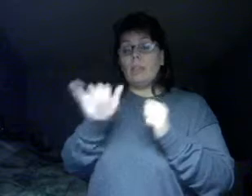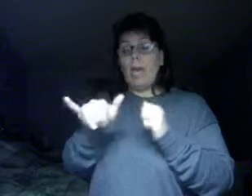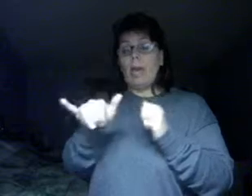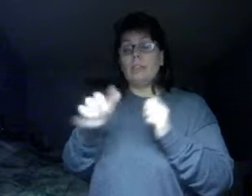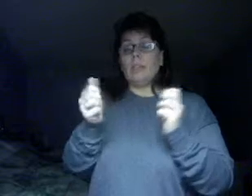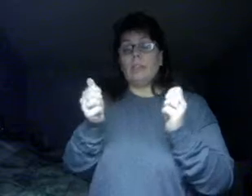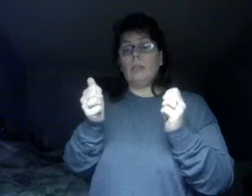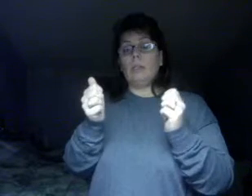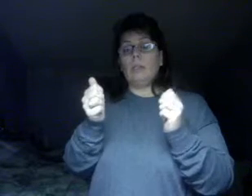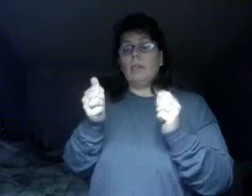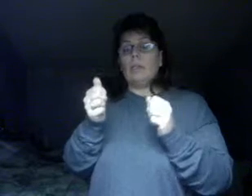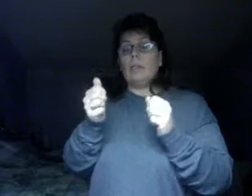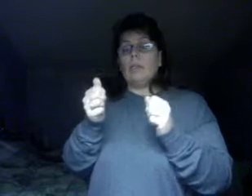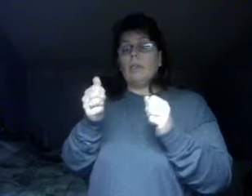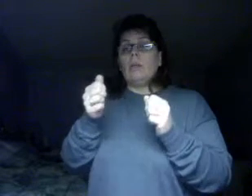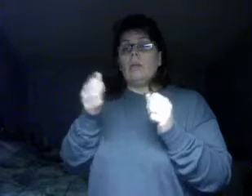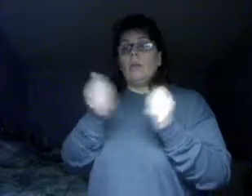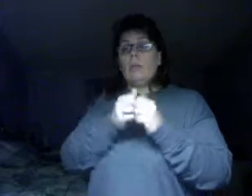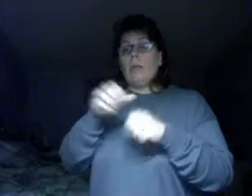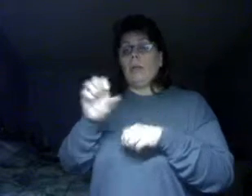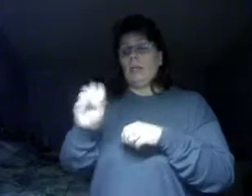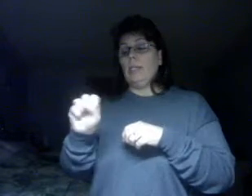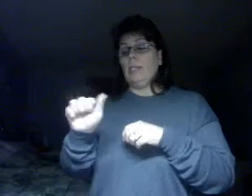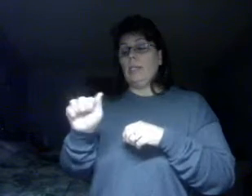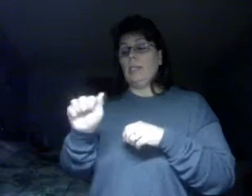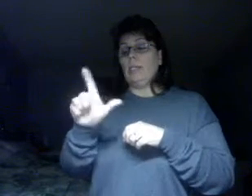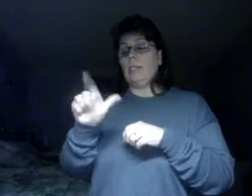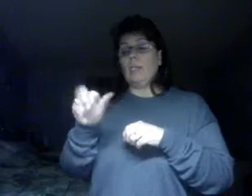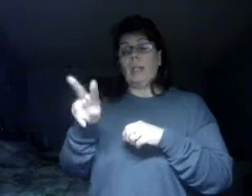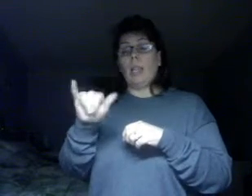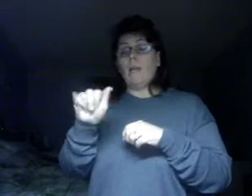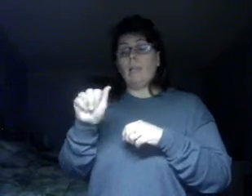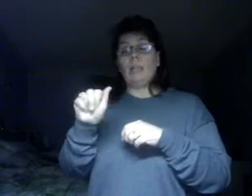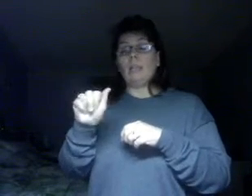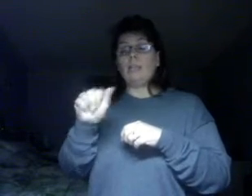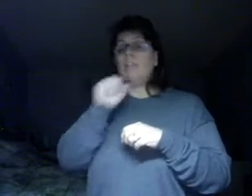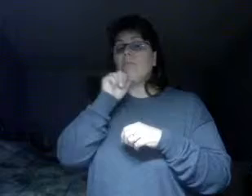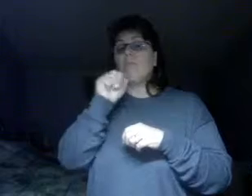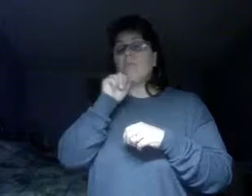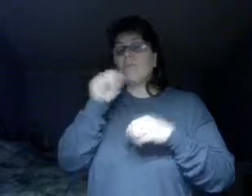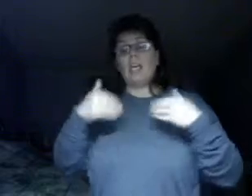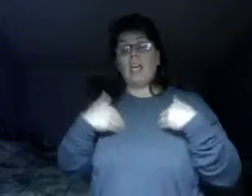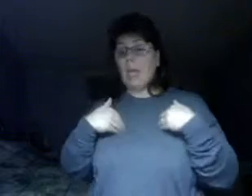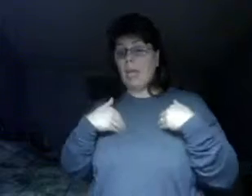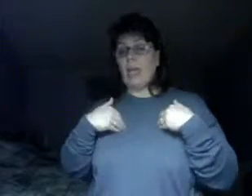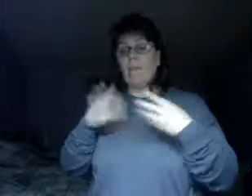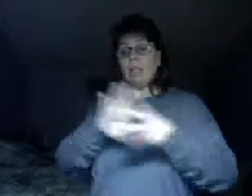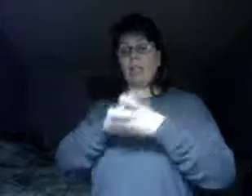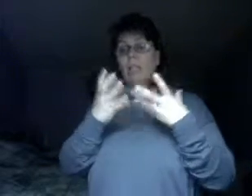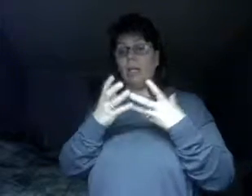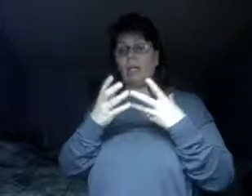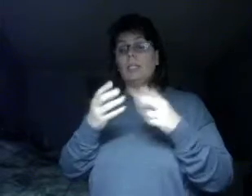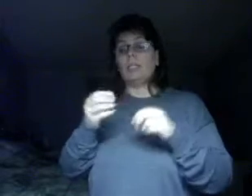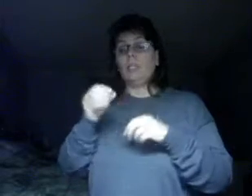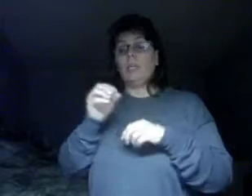gallons of saliva, the particle count in saliva would be extremely low and in most cases